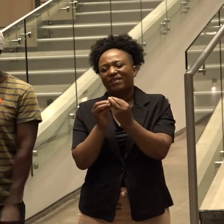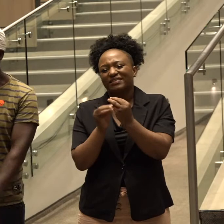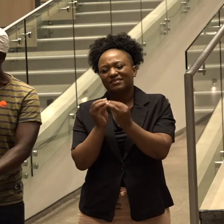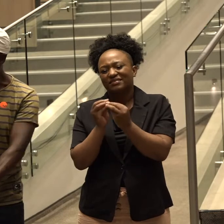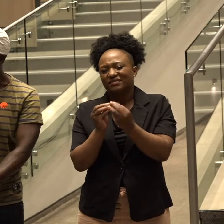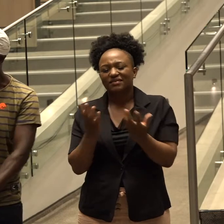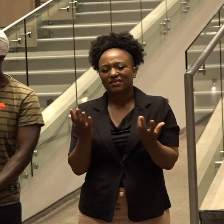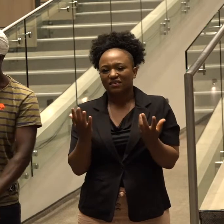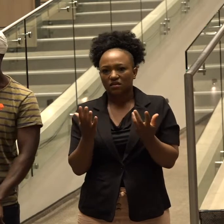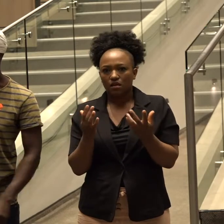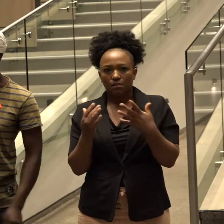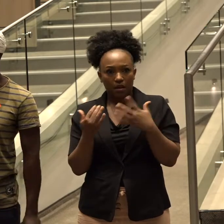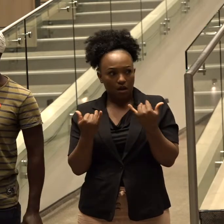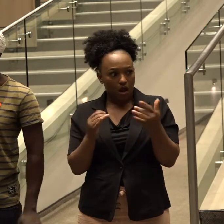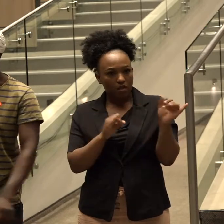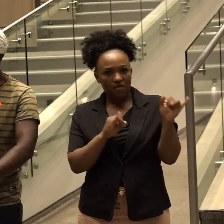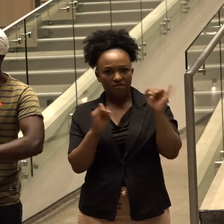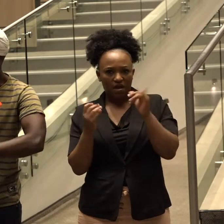foreign